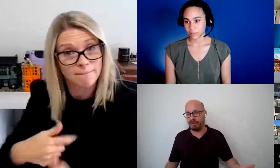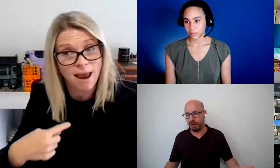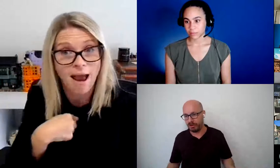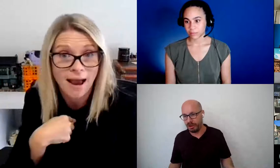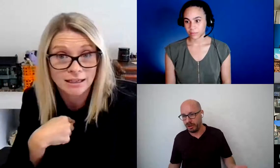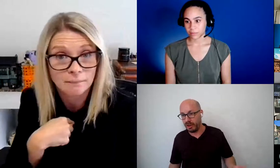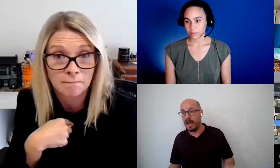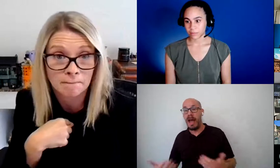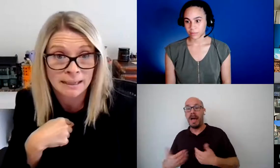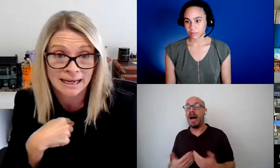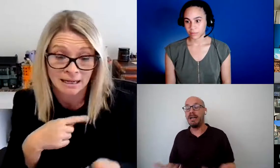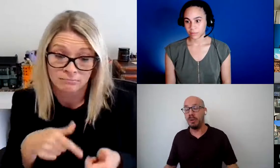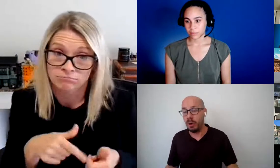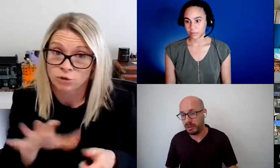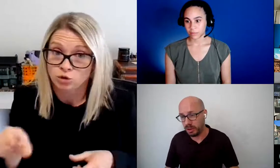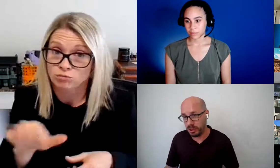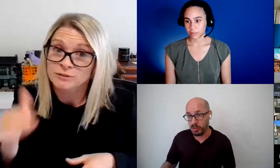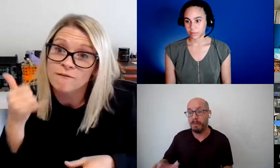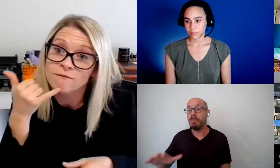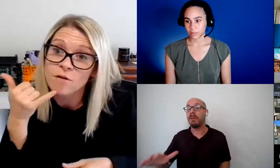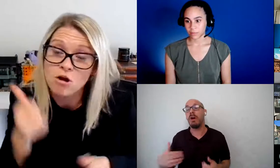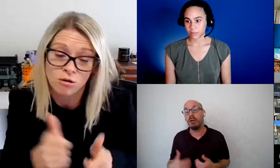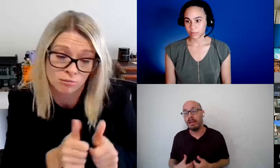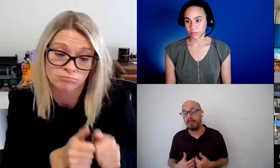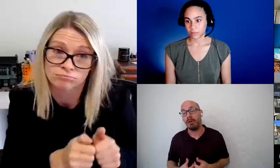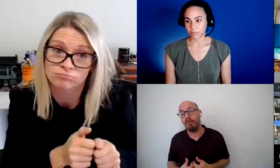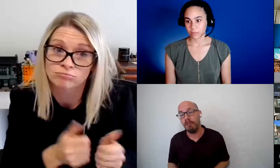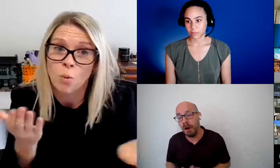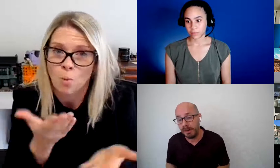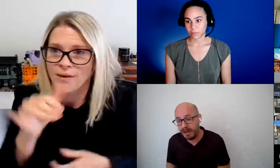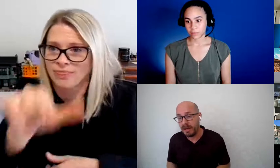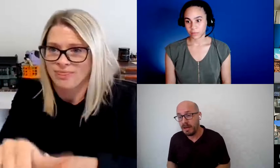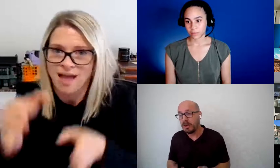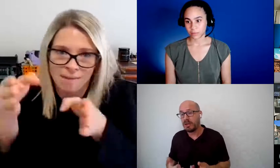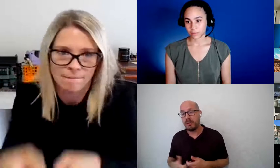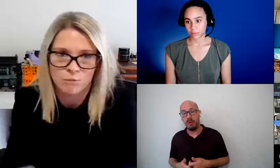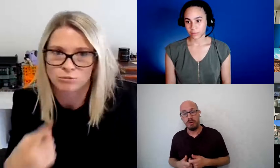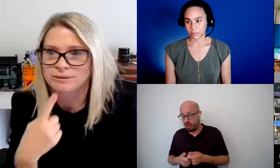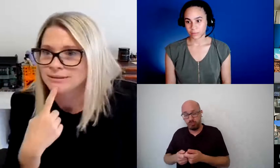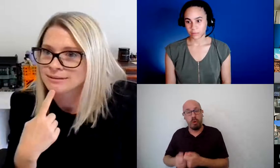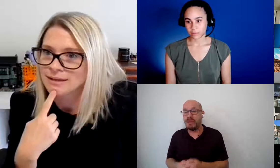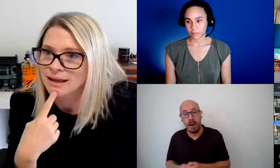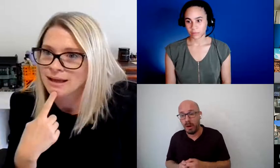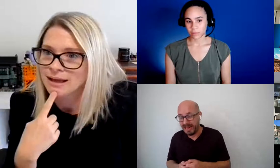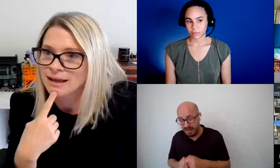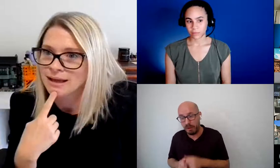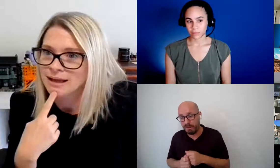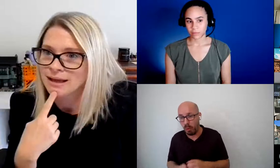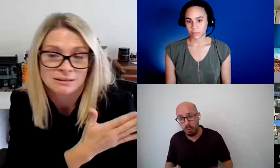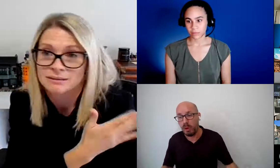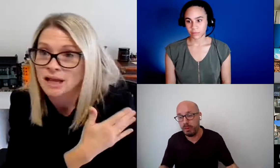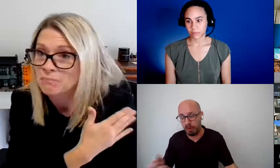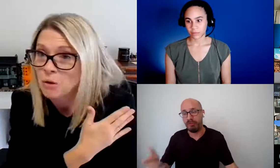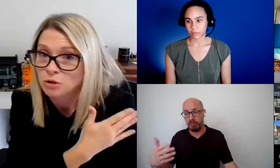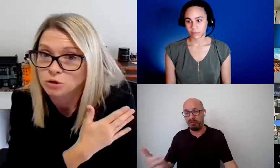place of frustration. And I don't know what to do. Luckily, the person behind me just wrote down in their phone, what the person